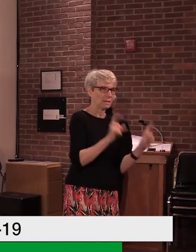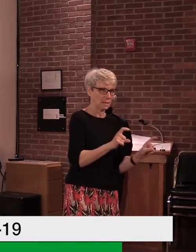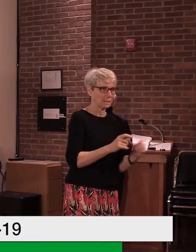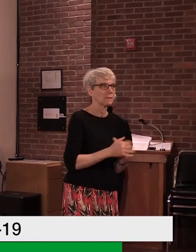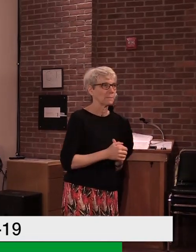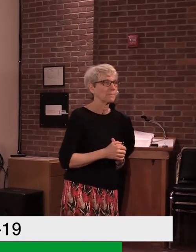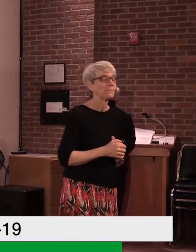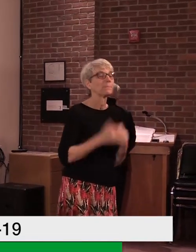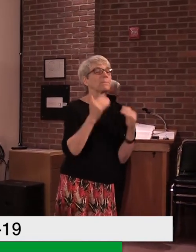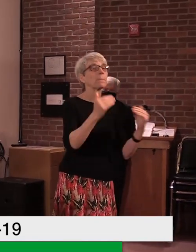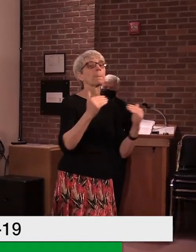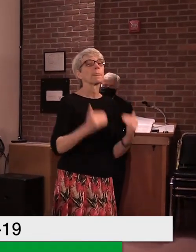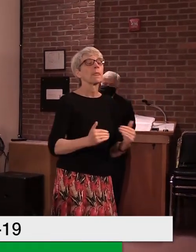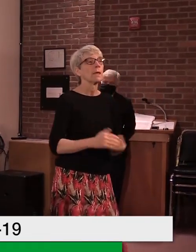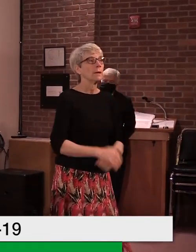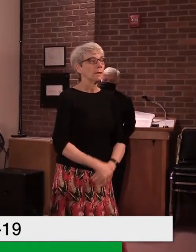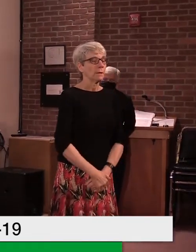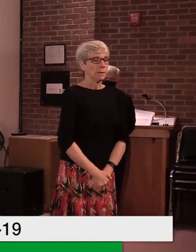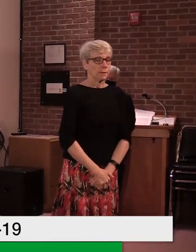Peter Hirschfeld, PPR.